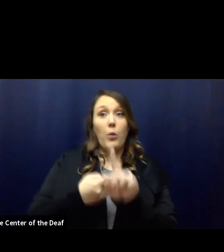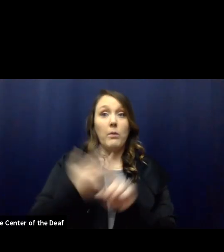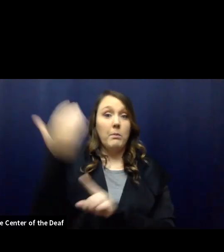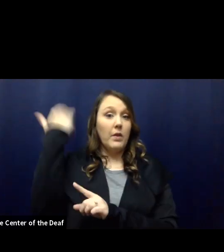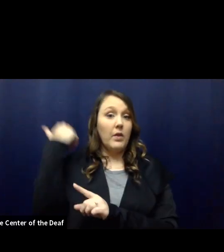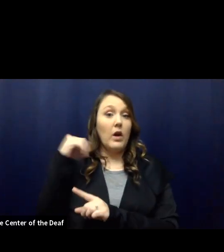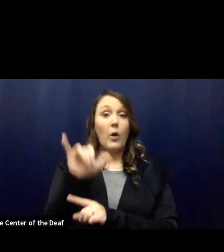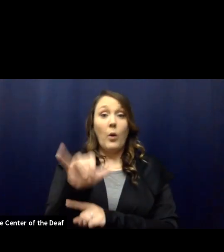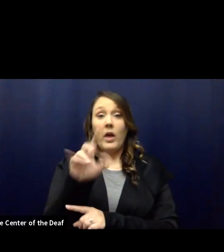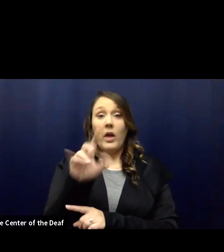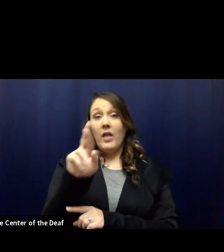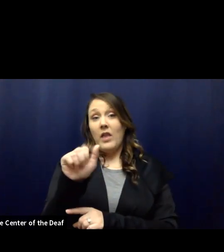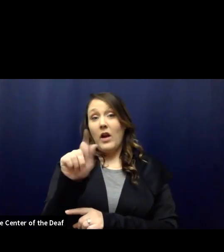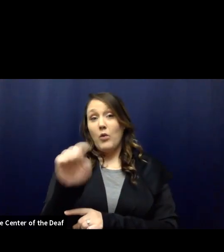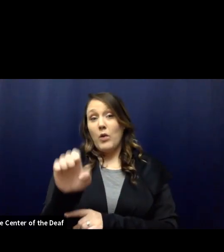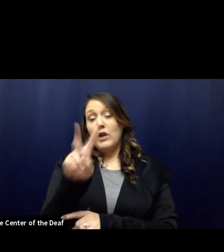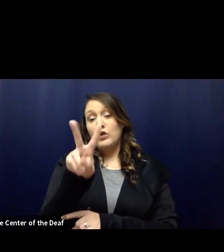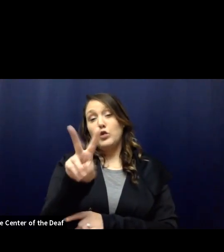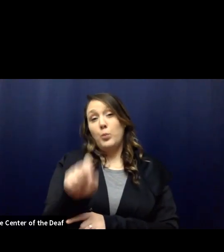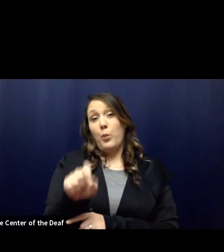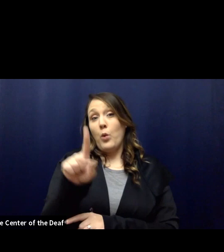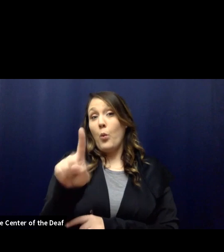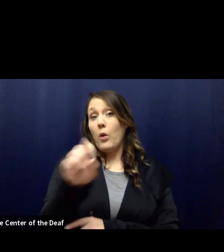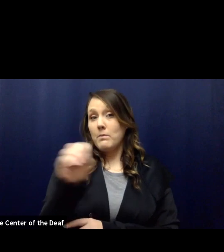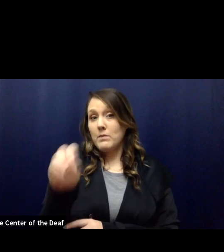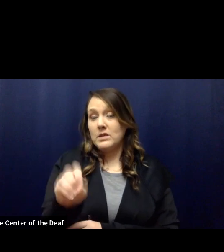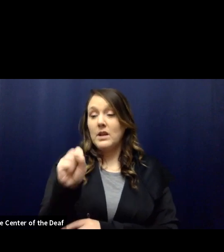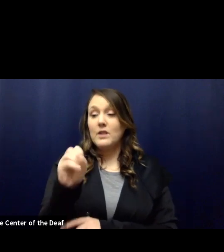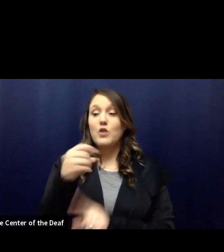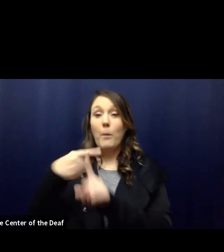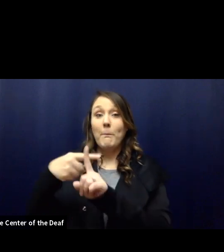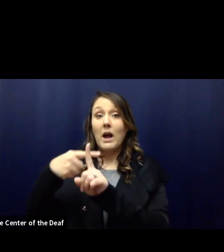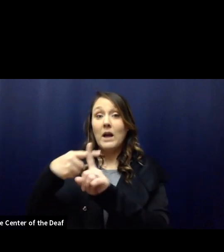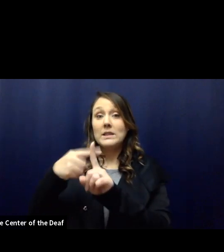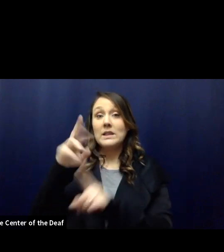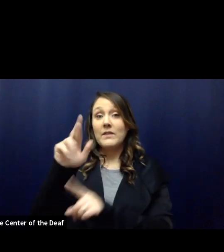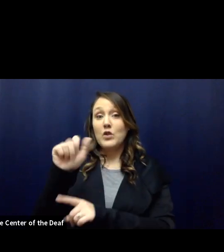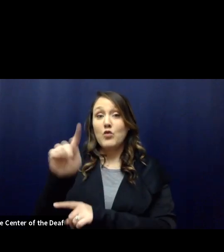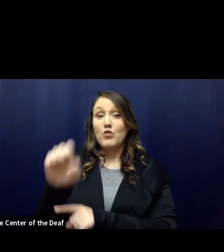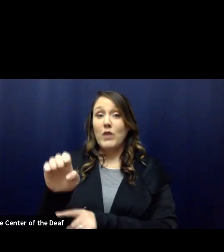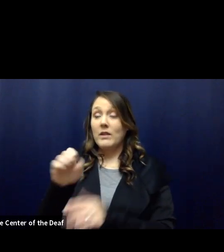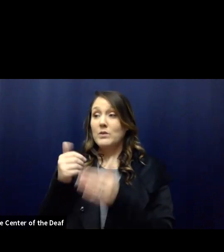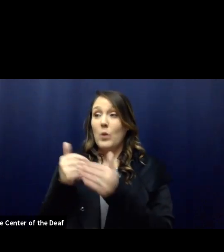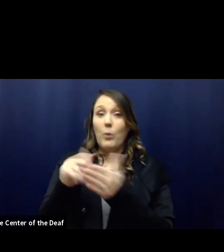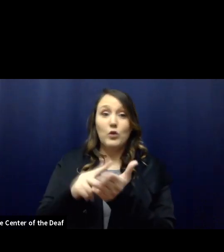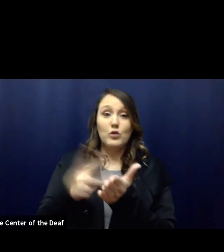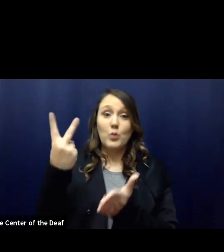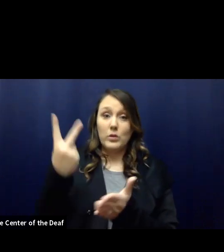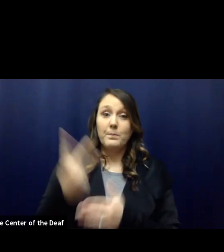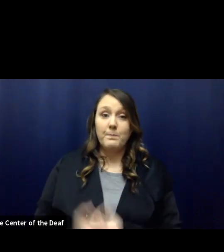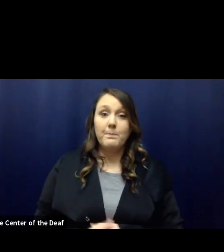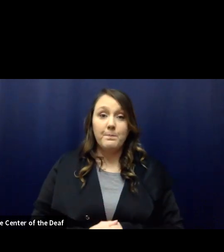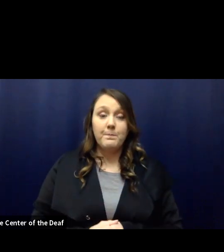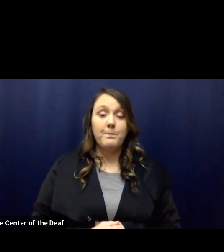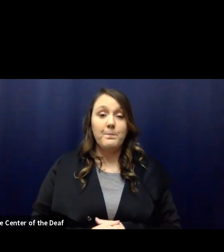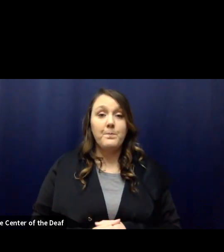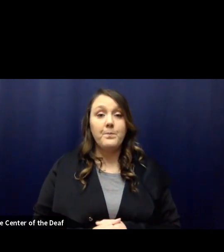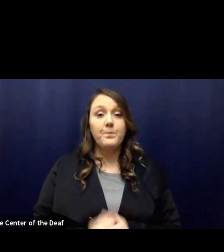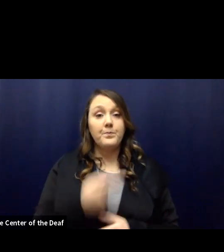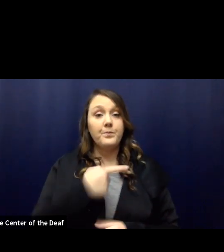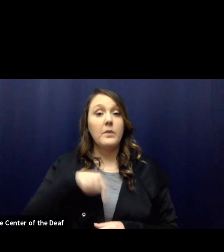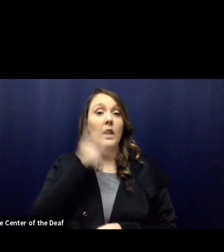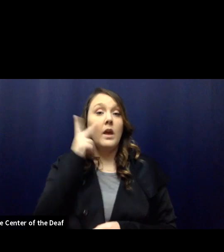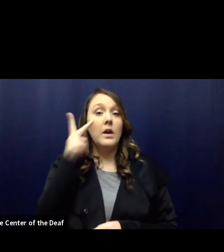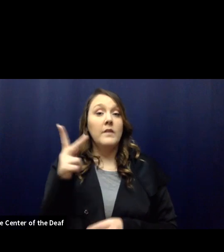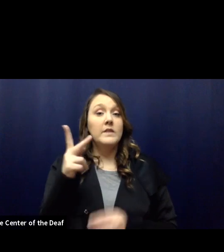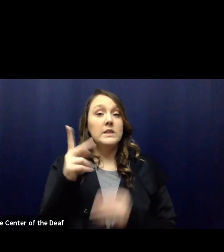rate was 2.1%. So the positivity rate of those tested has nearly doubled. We've seen probably